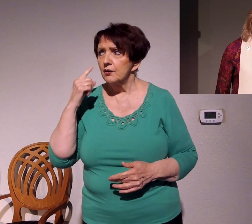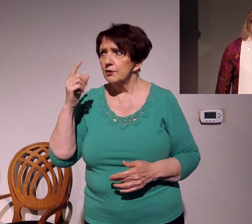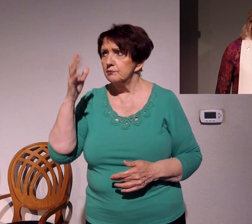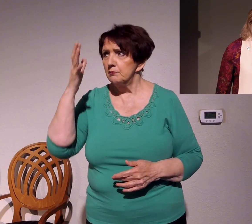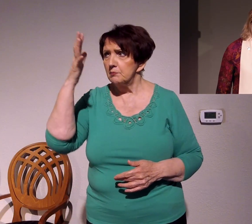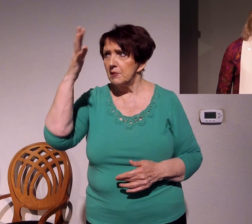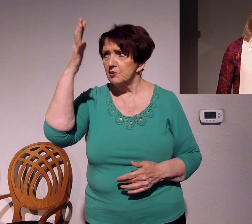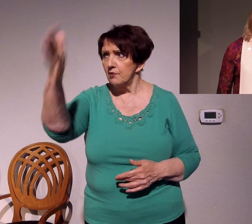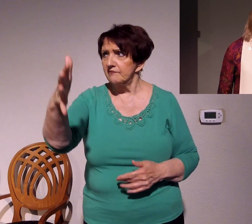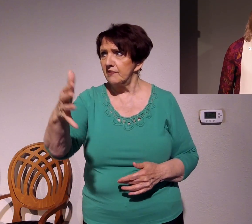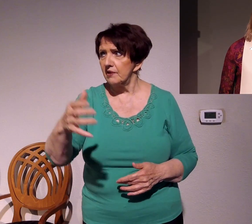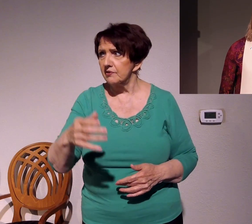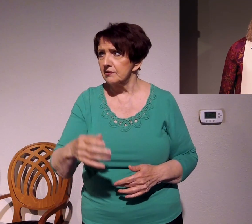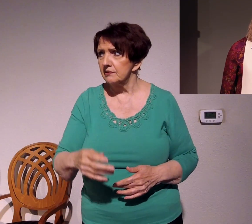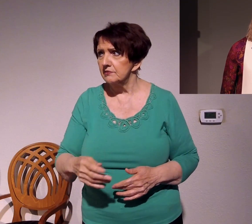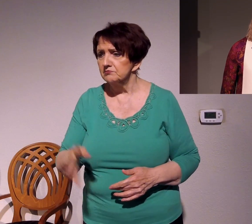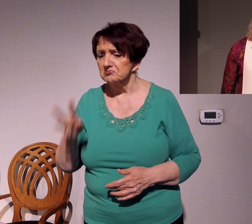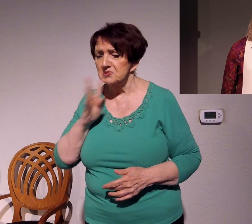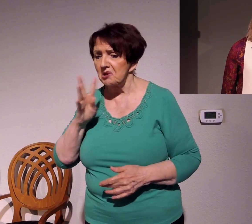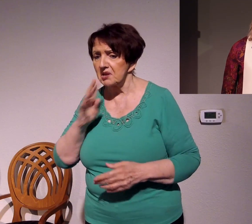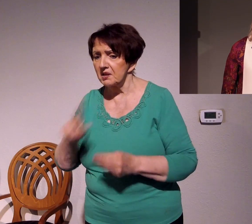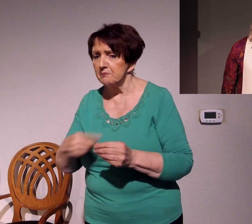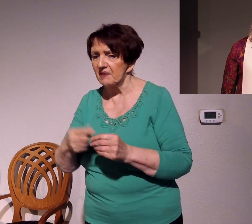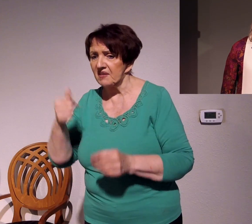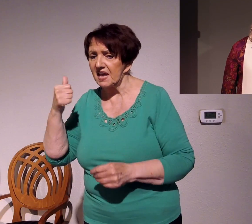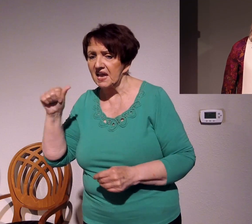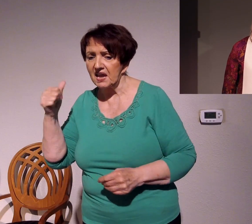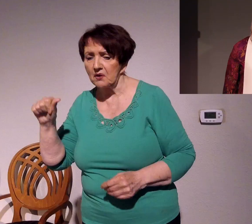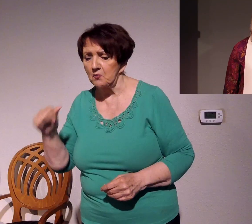aunt that we don't talk about.